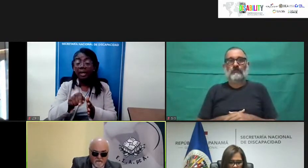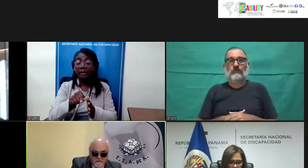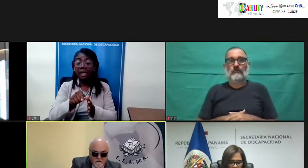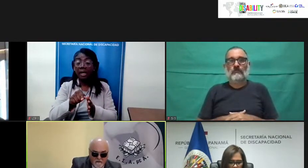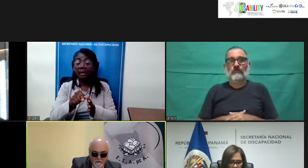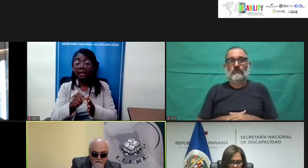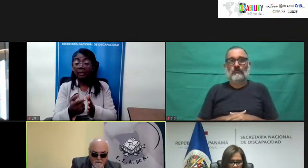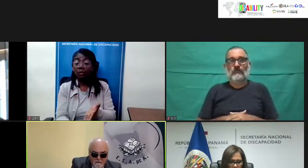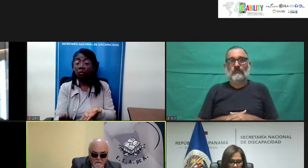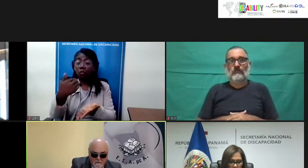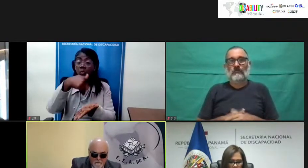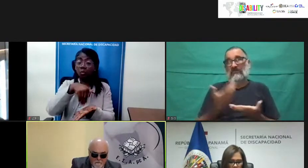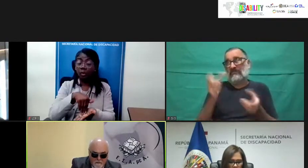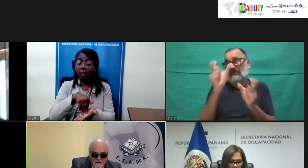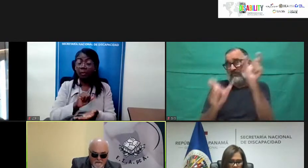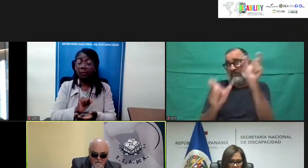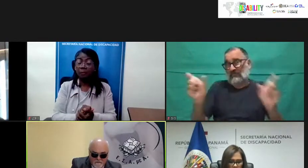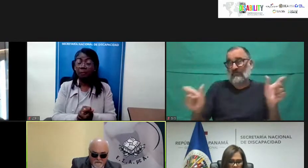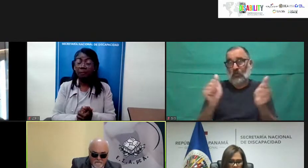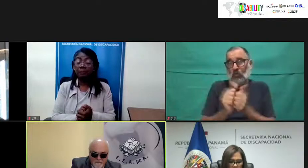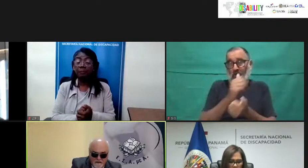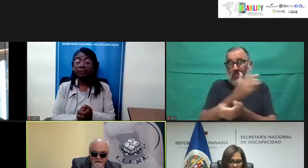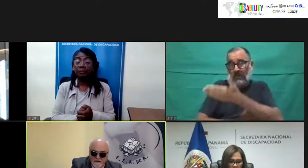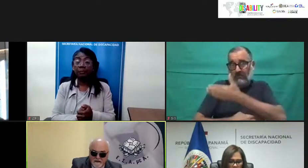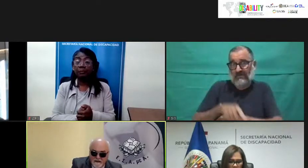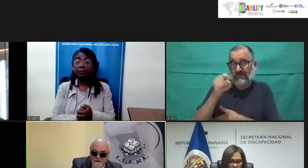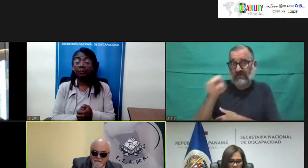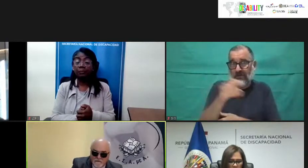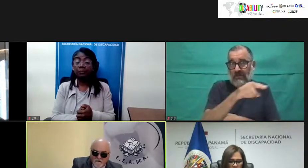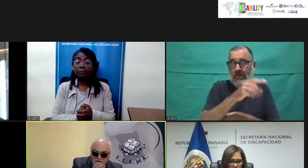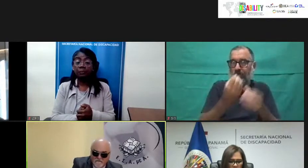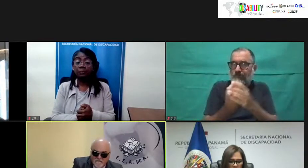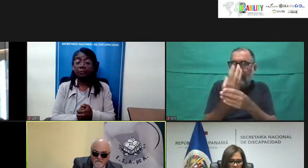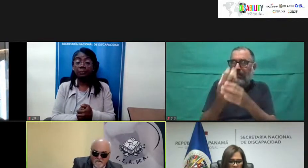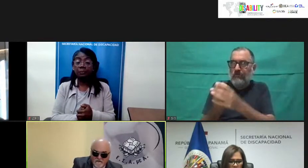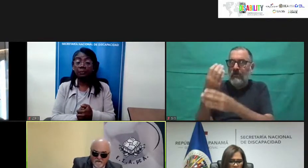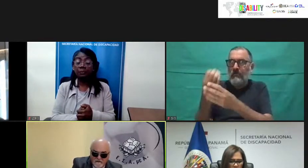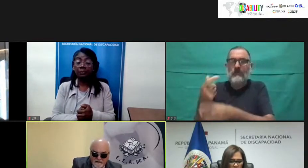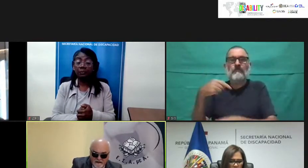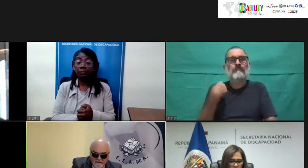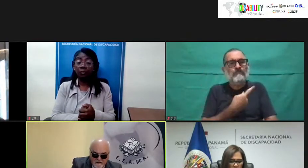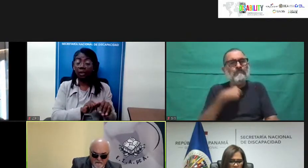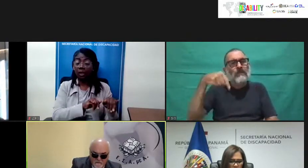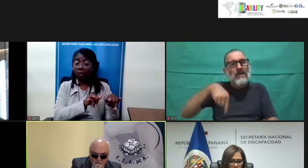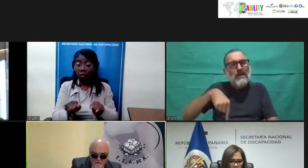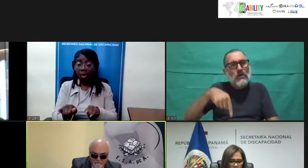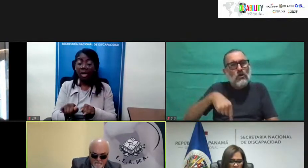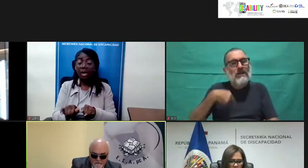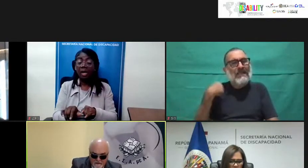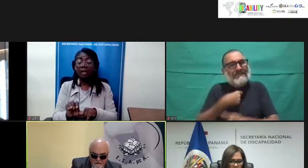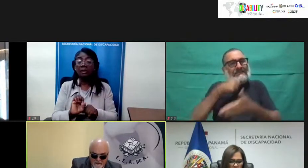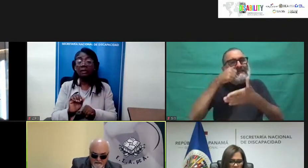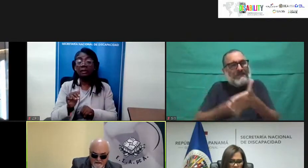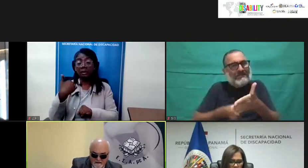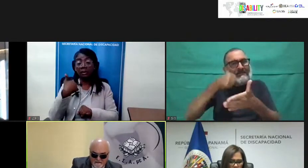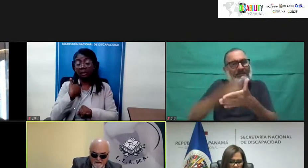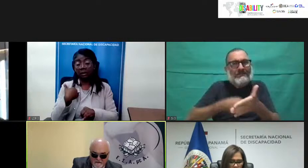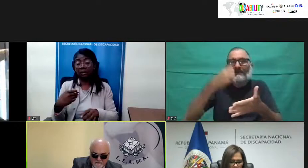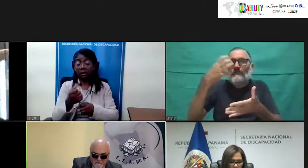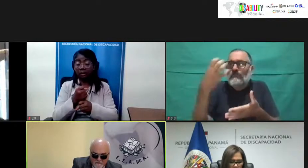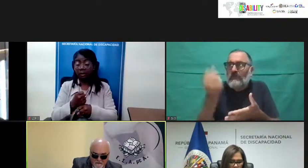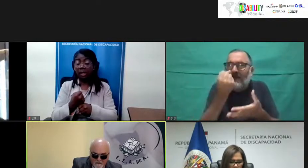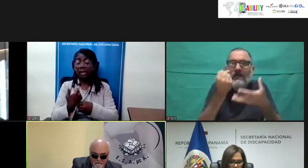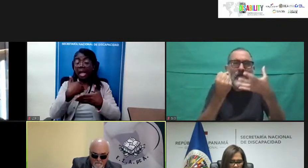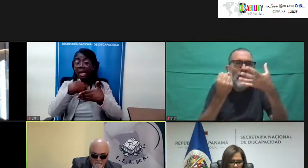which must be inclusive and accessible against